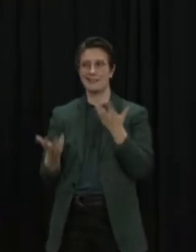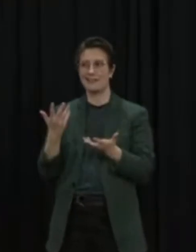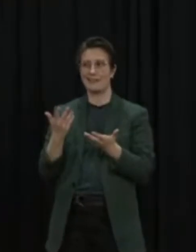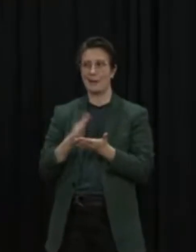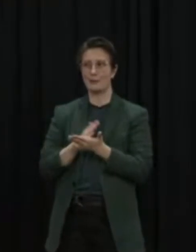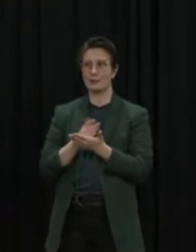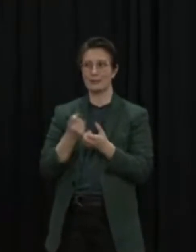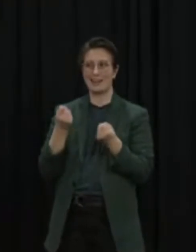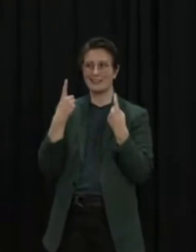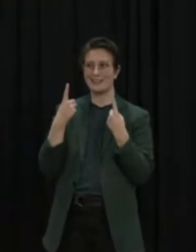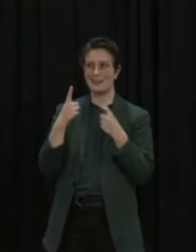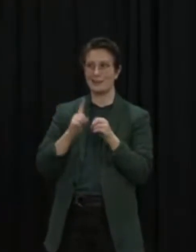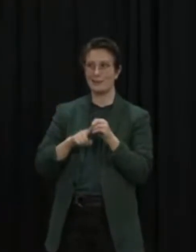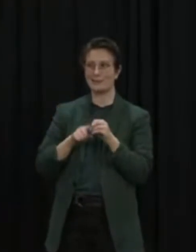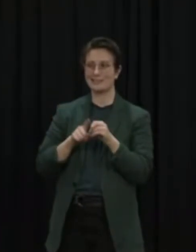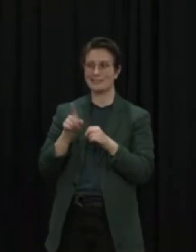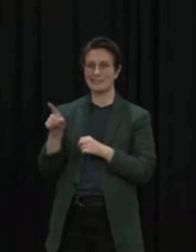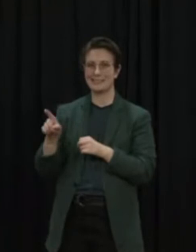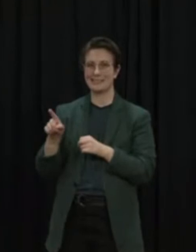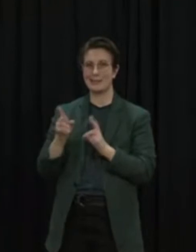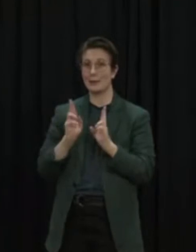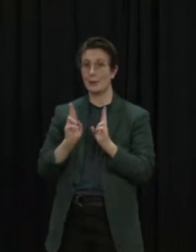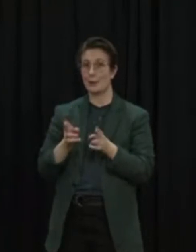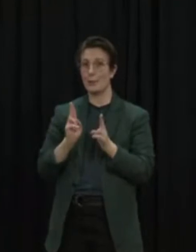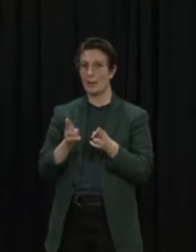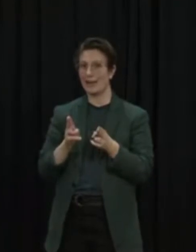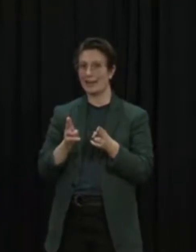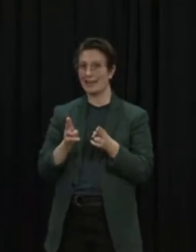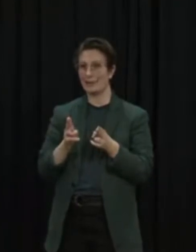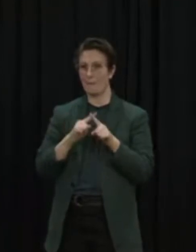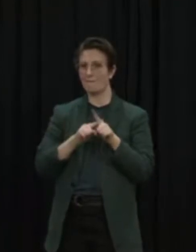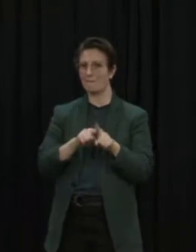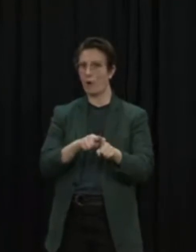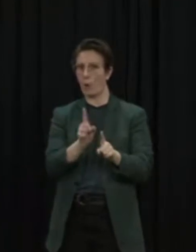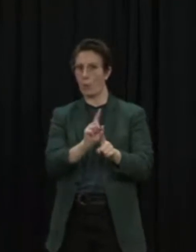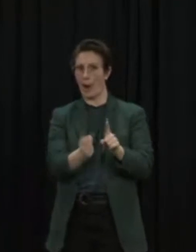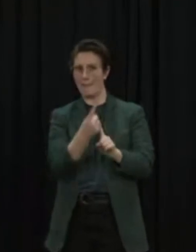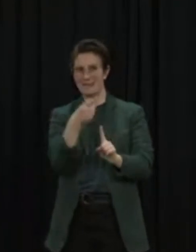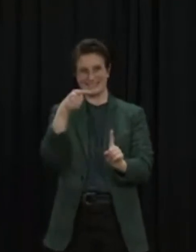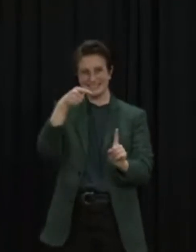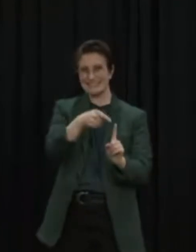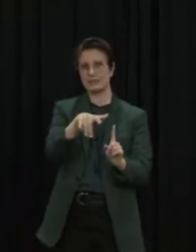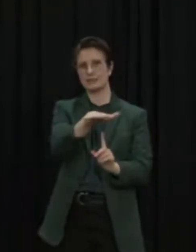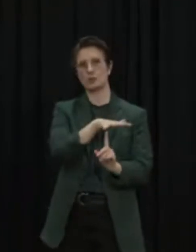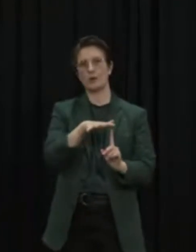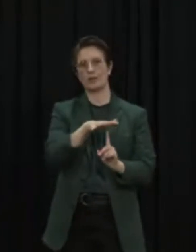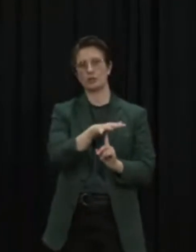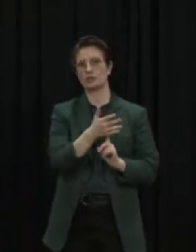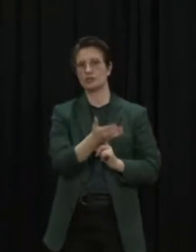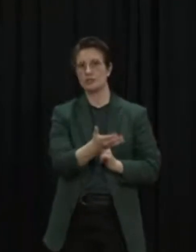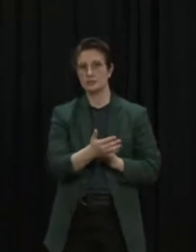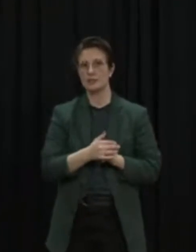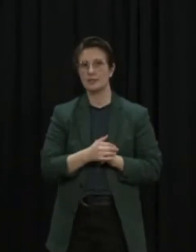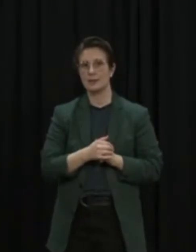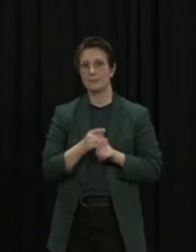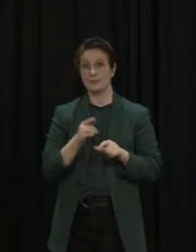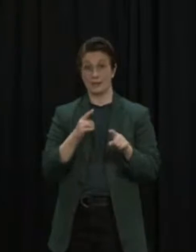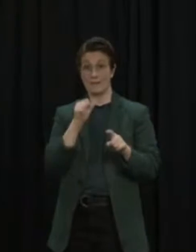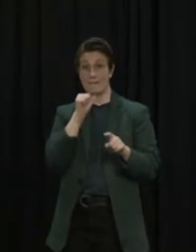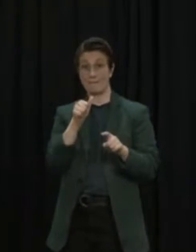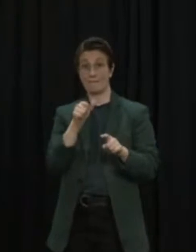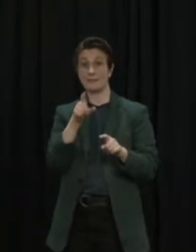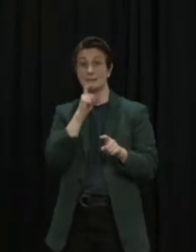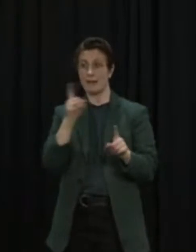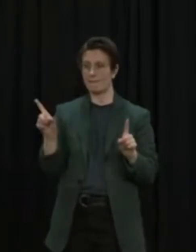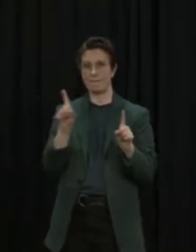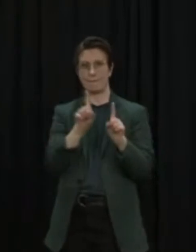specific. There usually is an initial stand down while staff are tested and assessed as degree of contact that they have